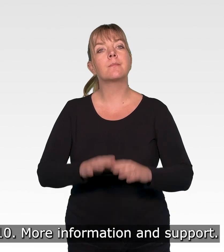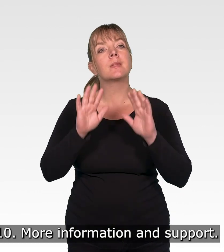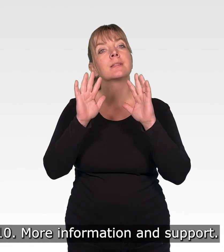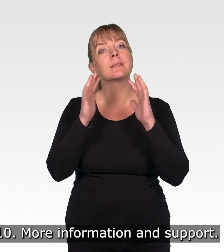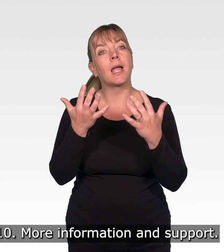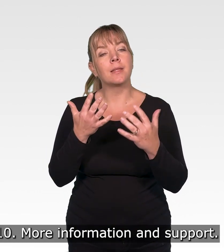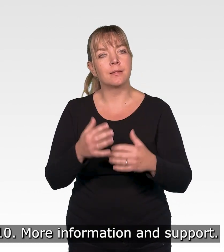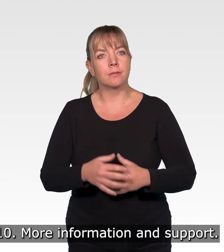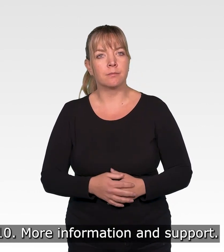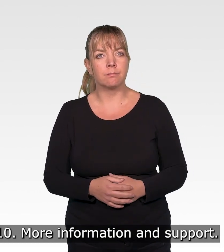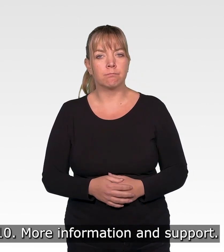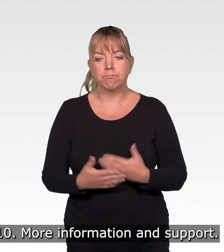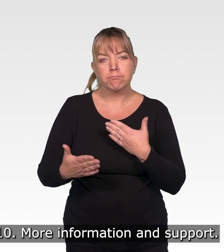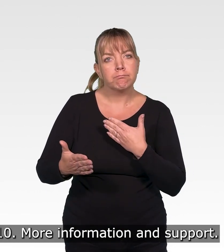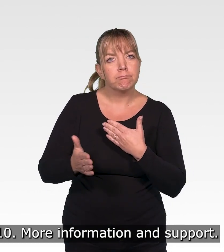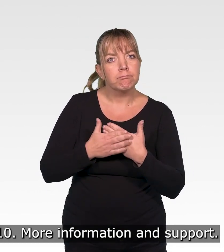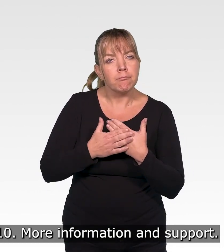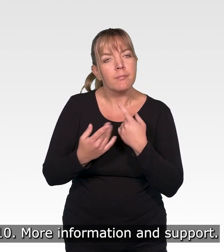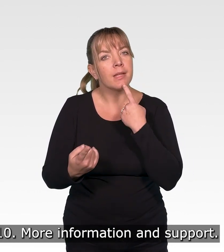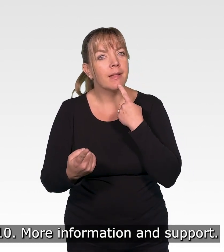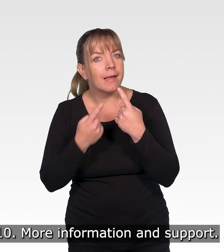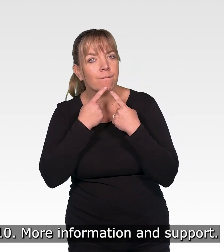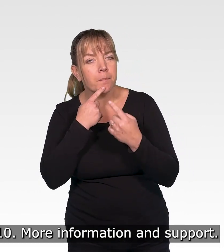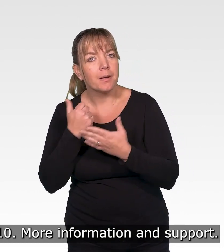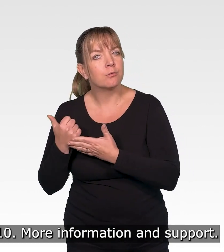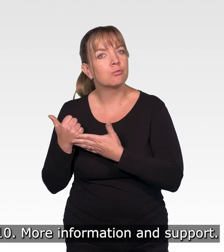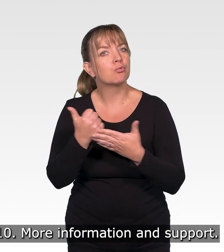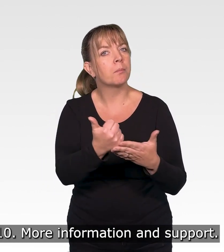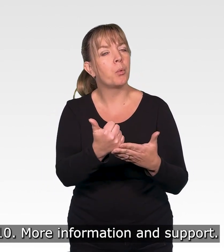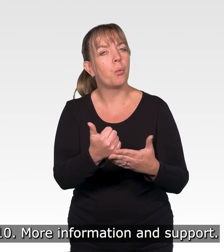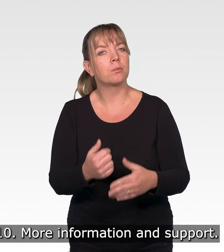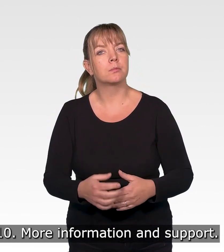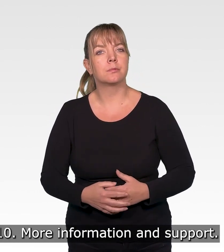10. More information and support.